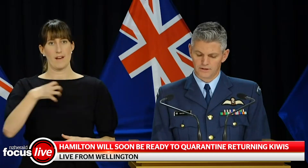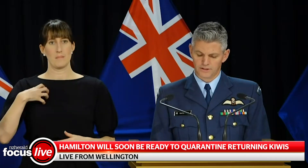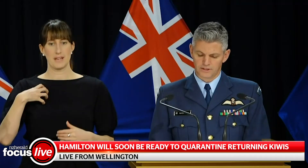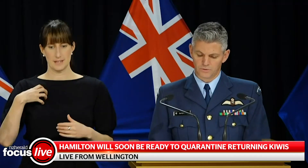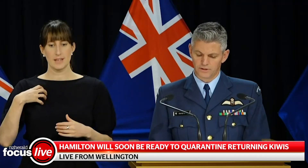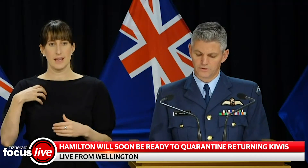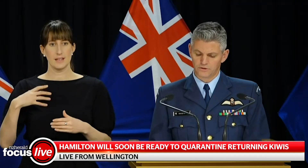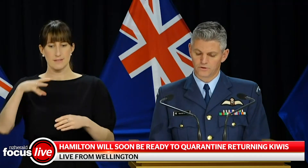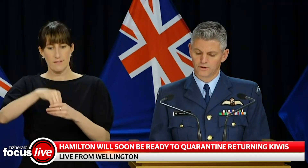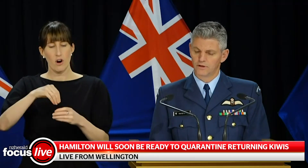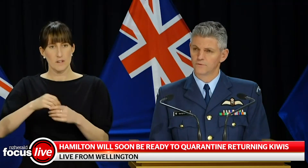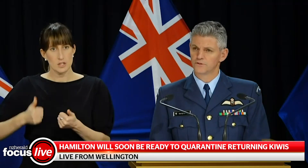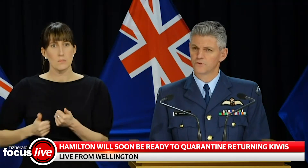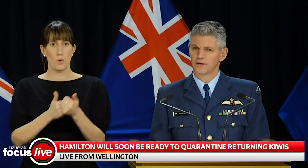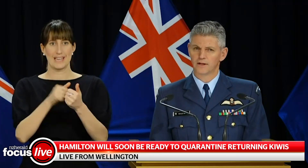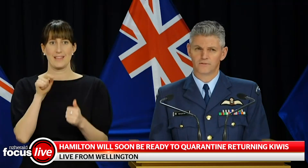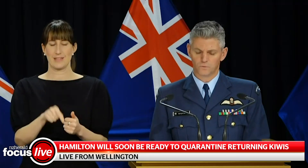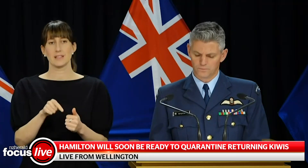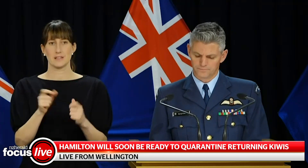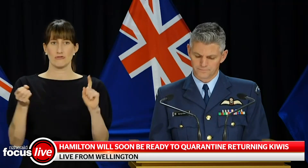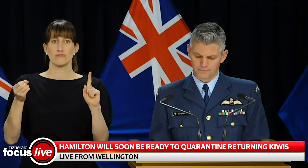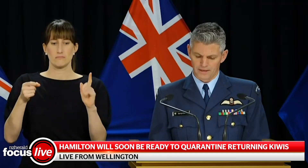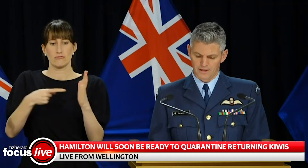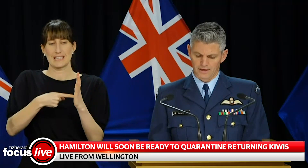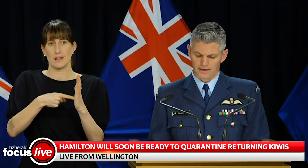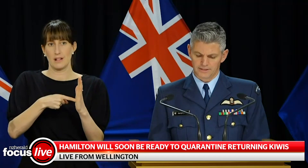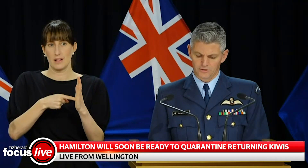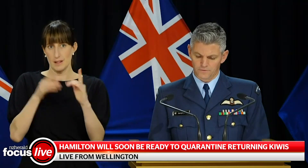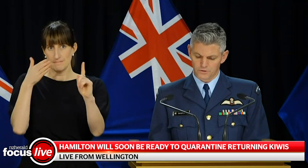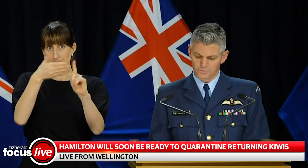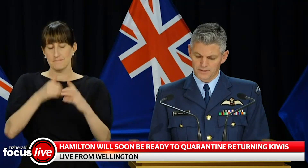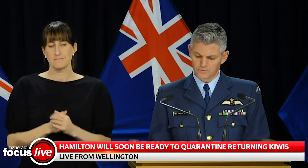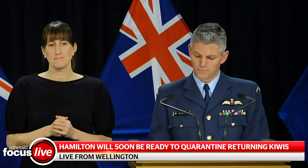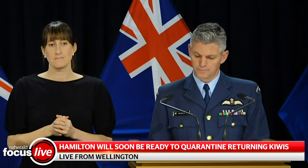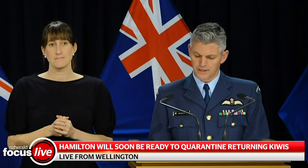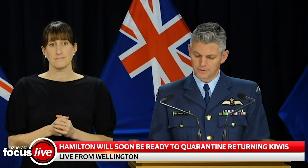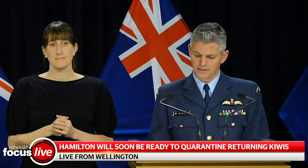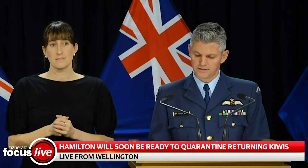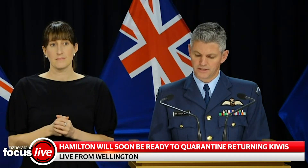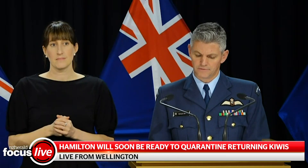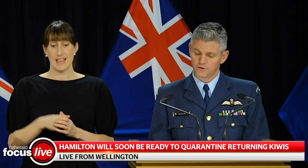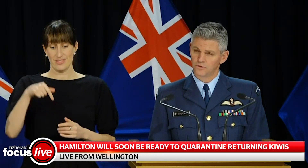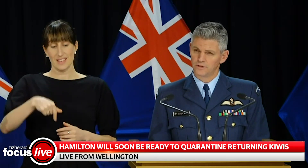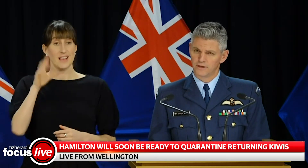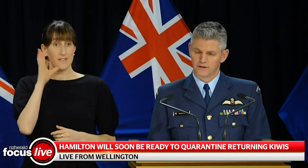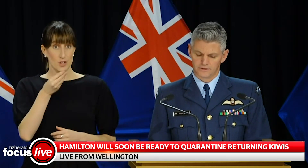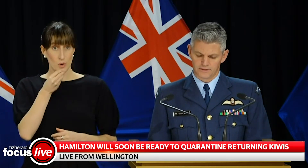mission, just as we did during alert levels 3 and 4. A senior officials meeting will take place this